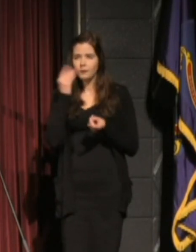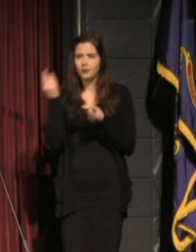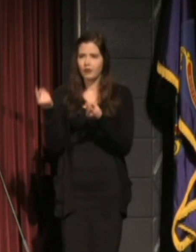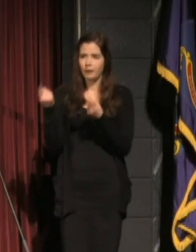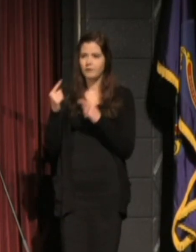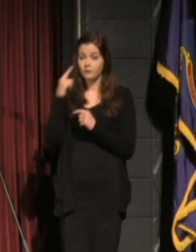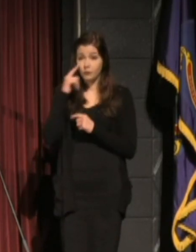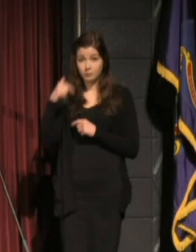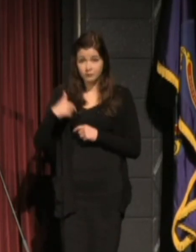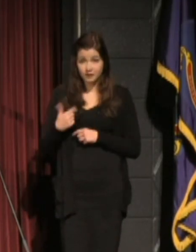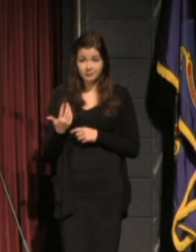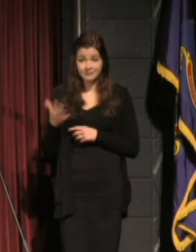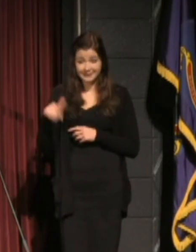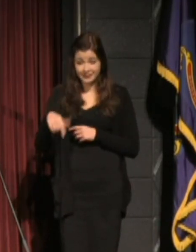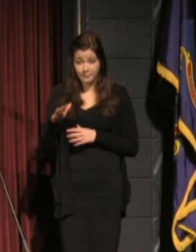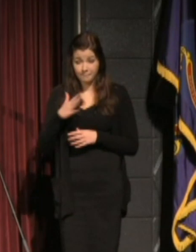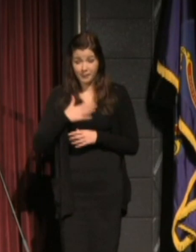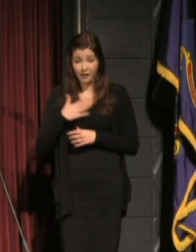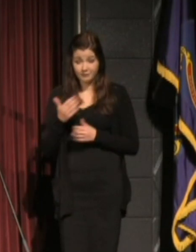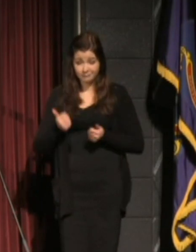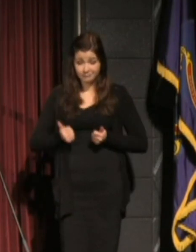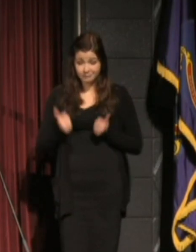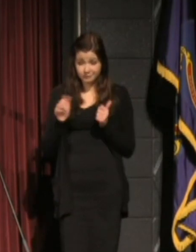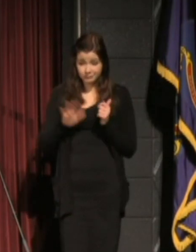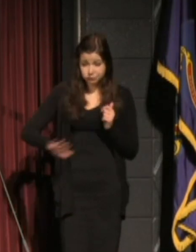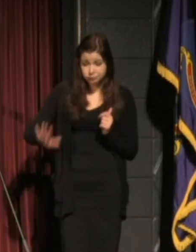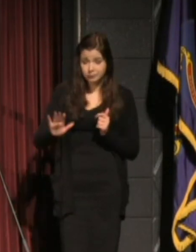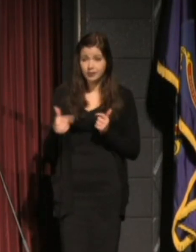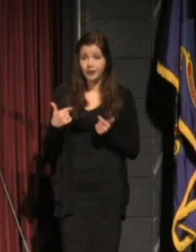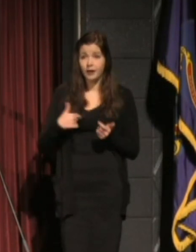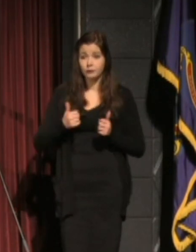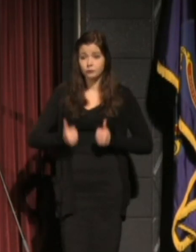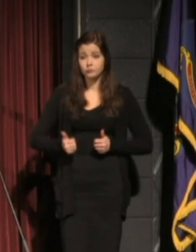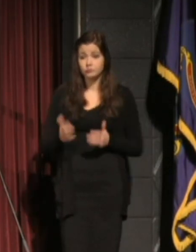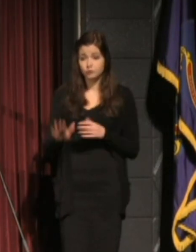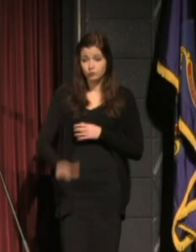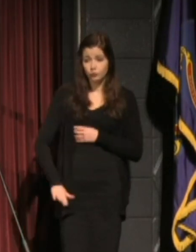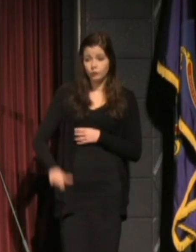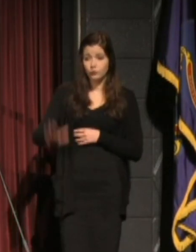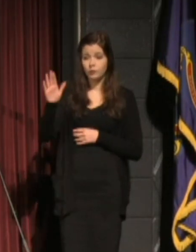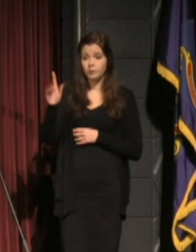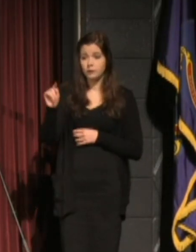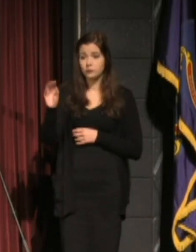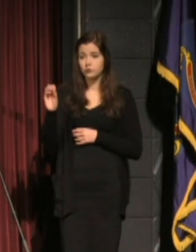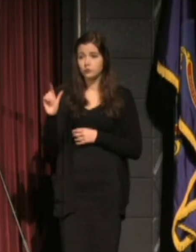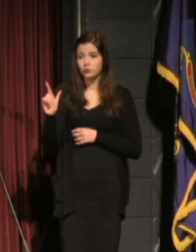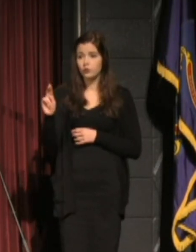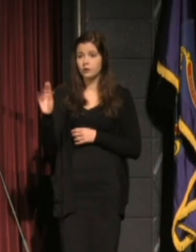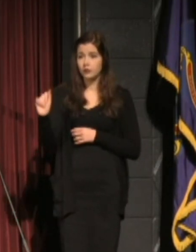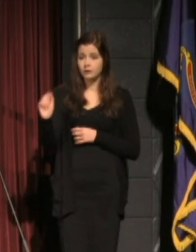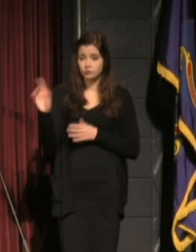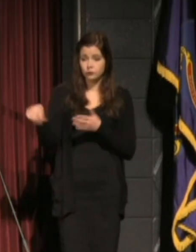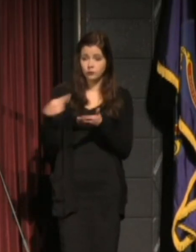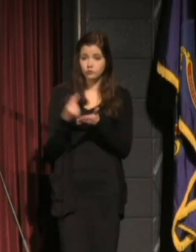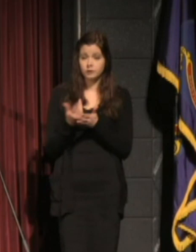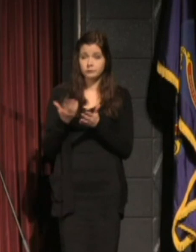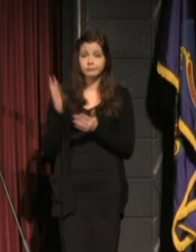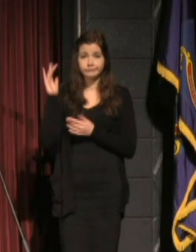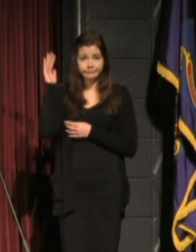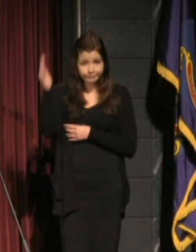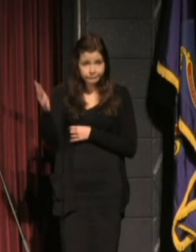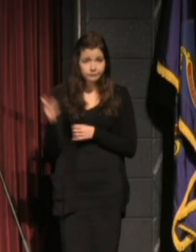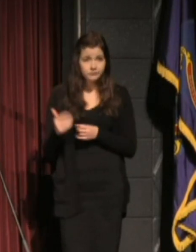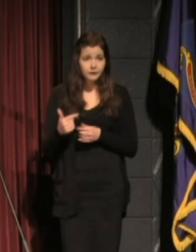is my home area. I grew up in Tallinn, North Dakota, graduated from there, and then have gone on from there.